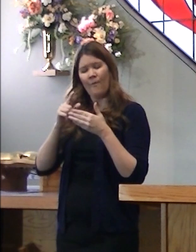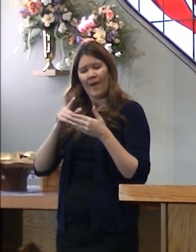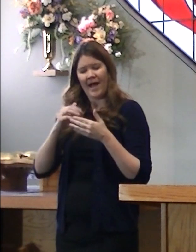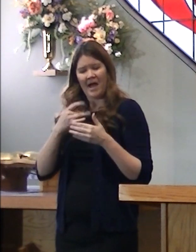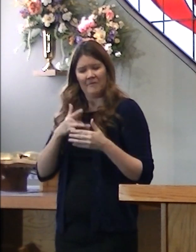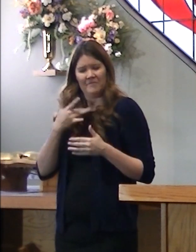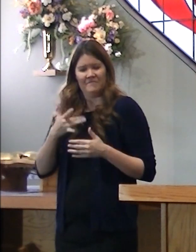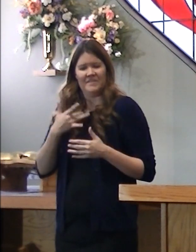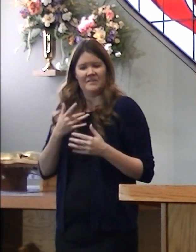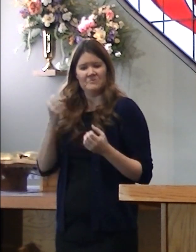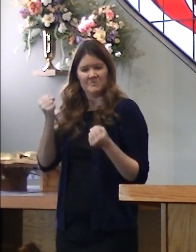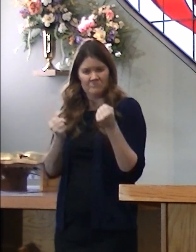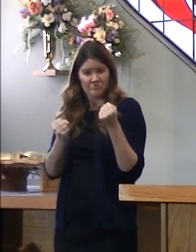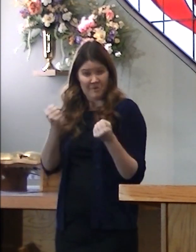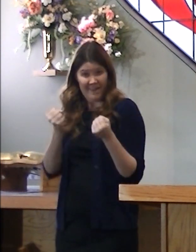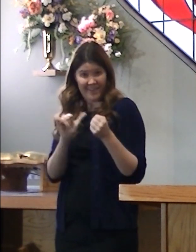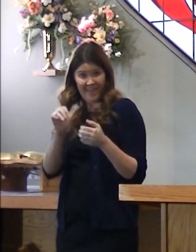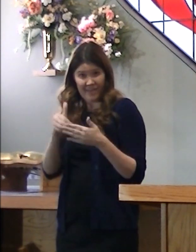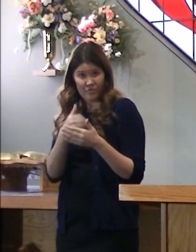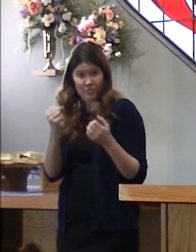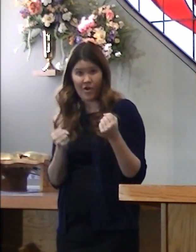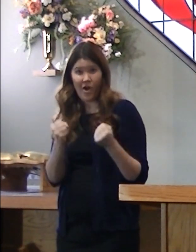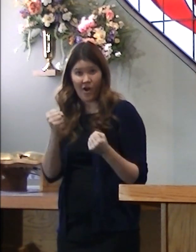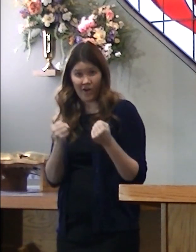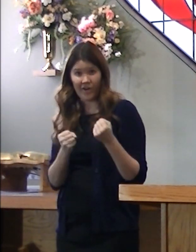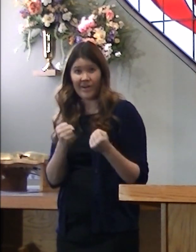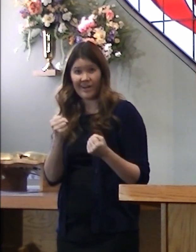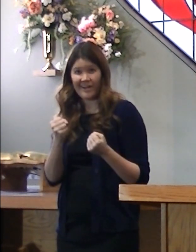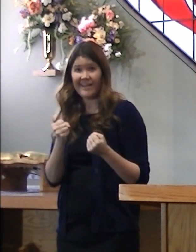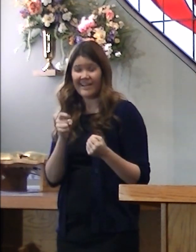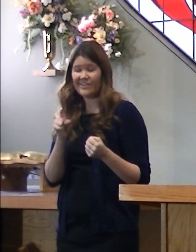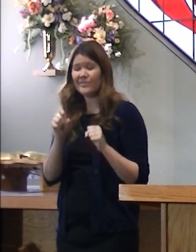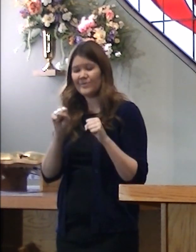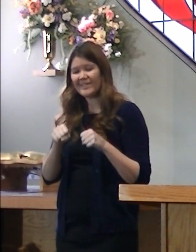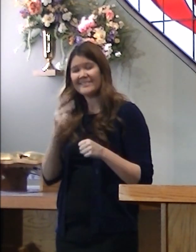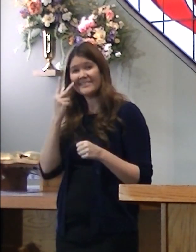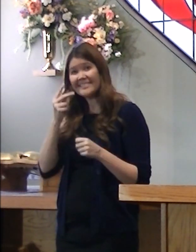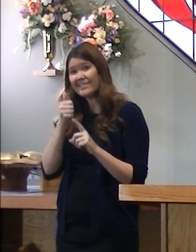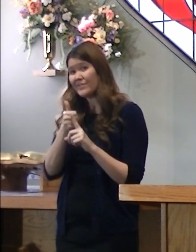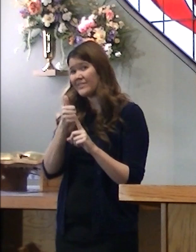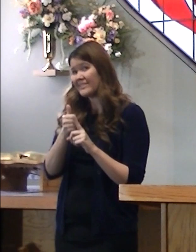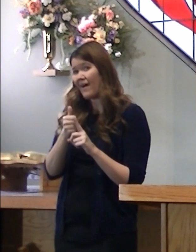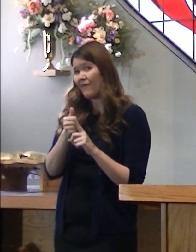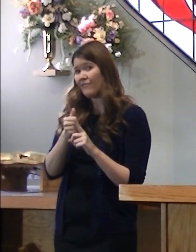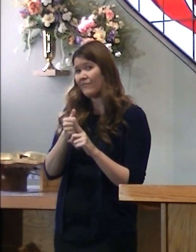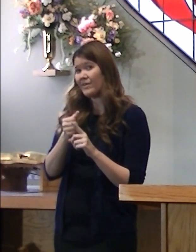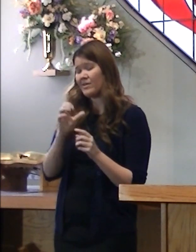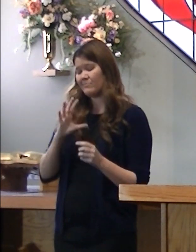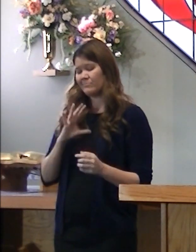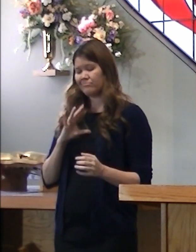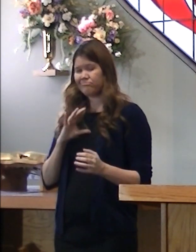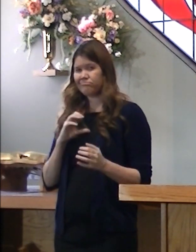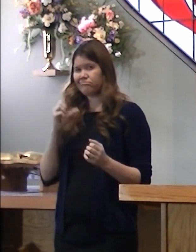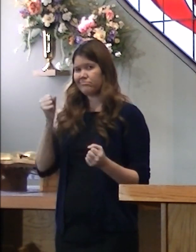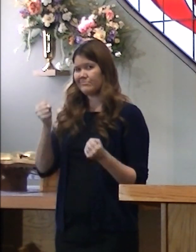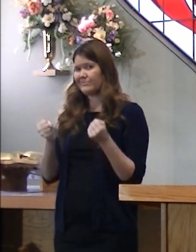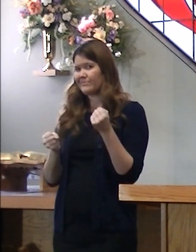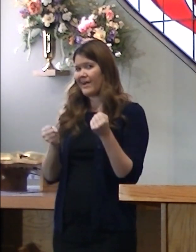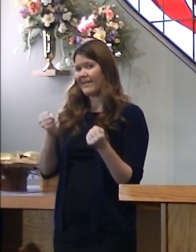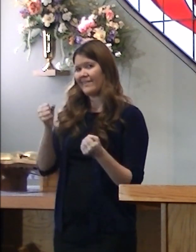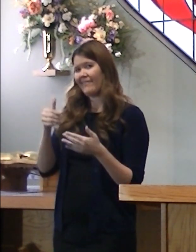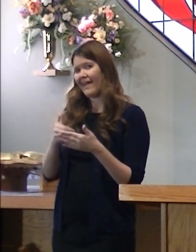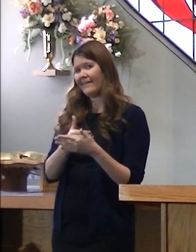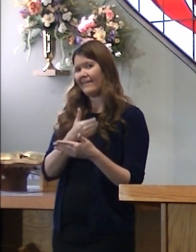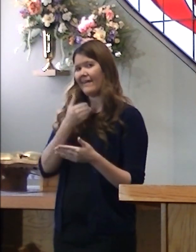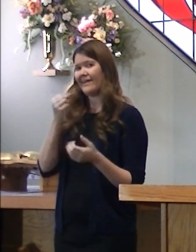the wheel. And you can see yourself looking pretty cool, driving that